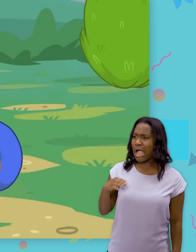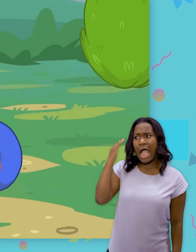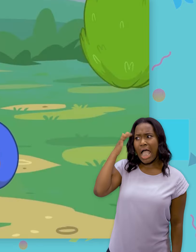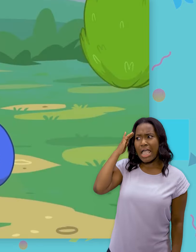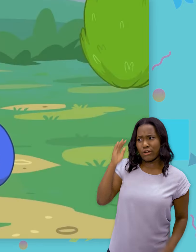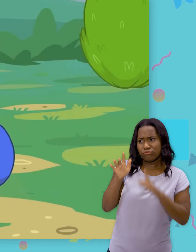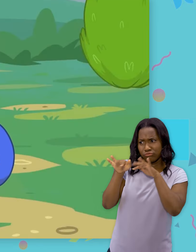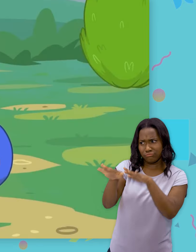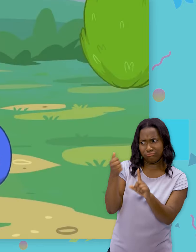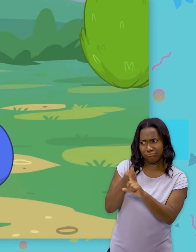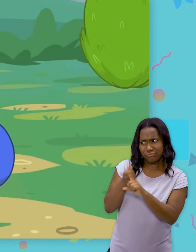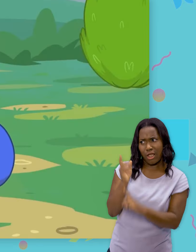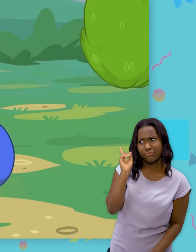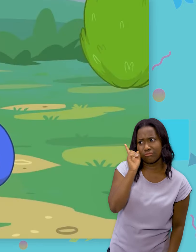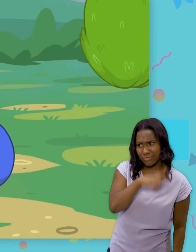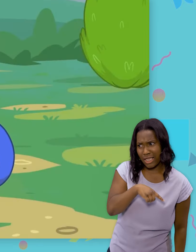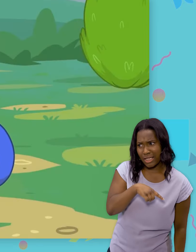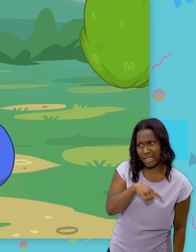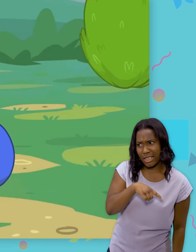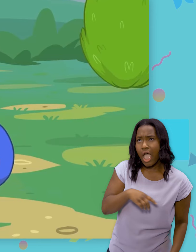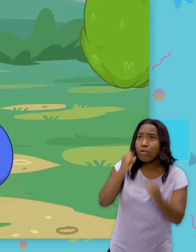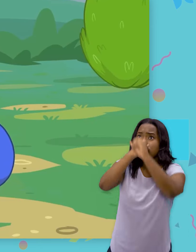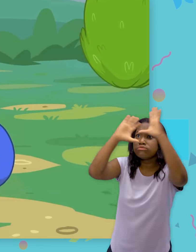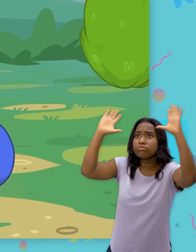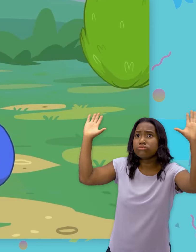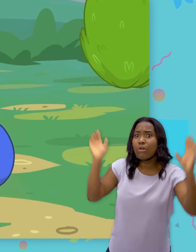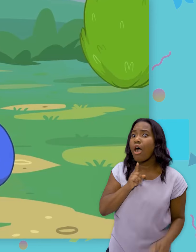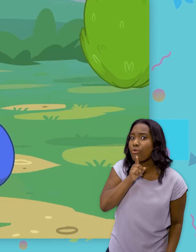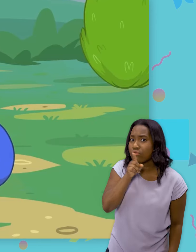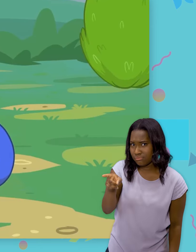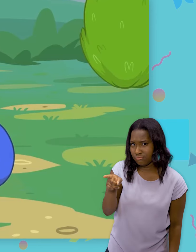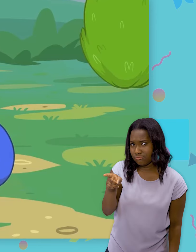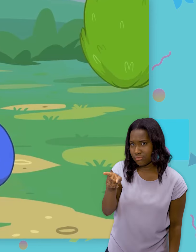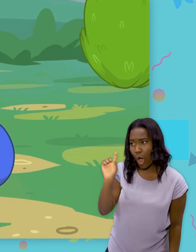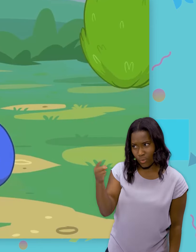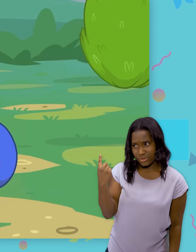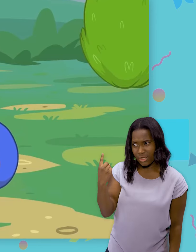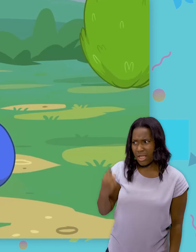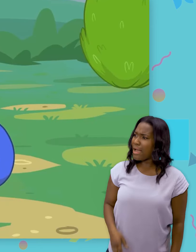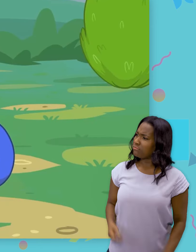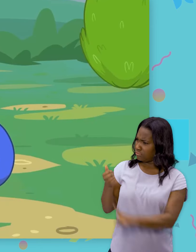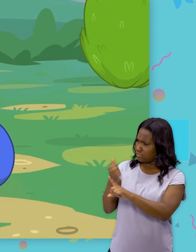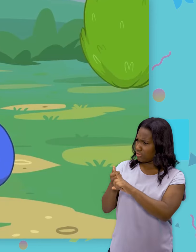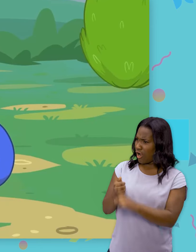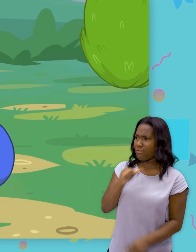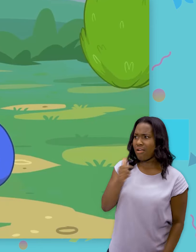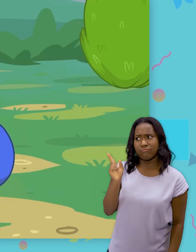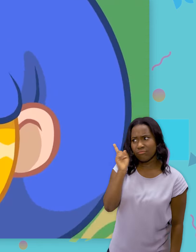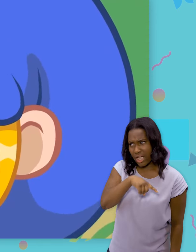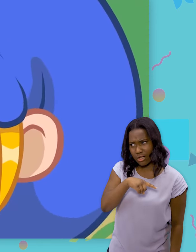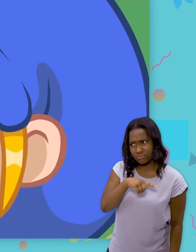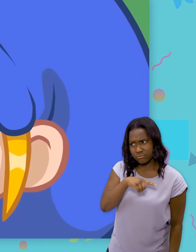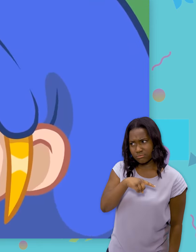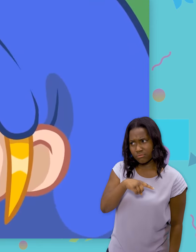Morphle, I know dragons are fake. And they only exist in stories. But you aren't